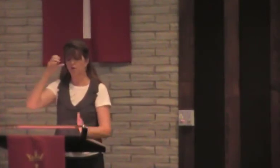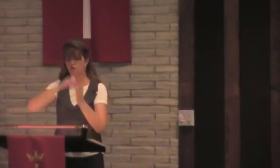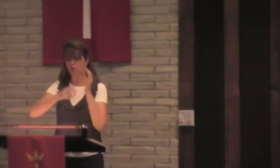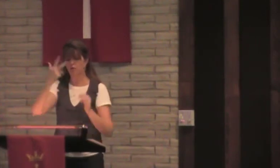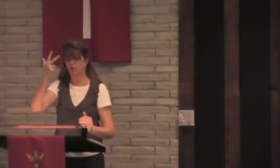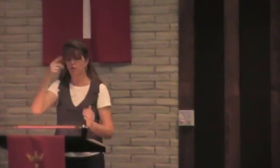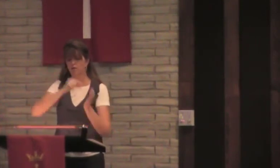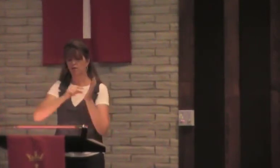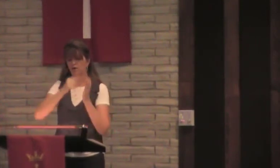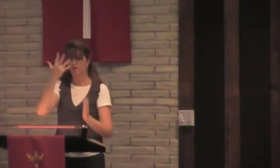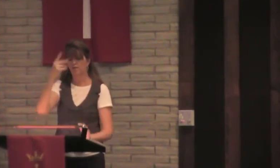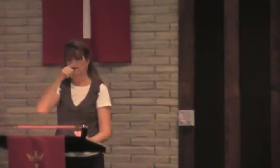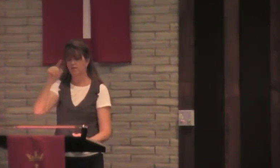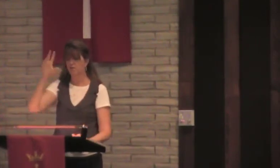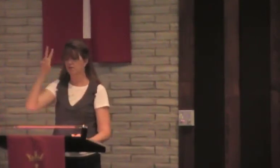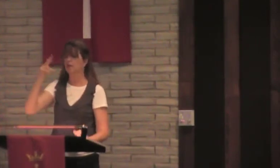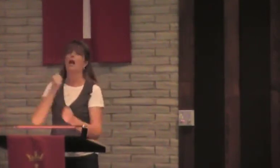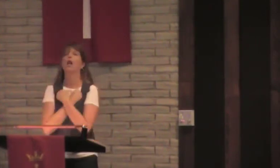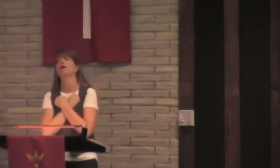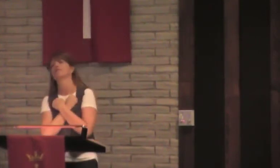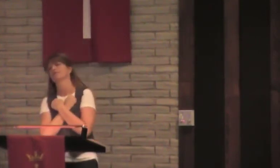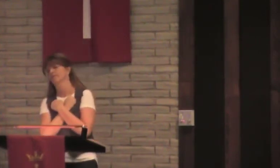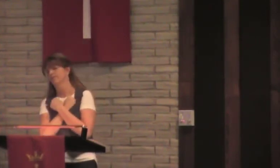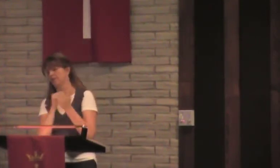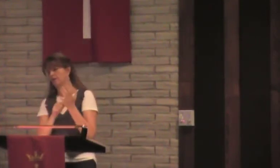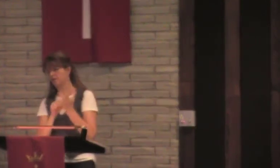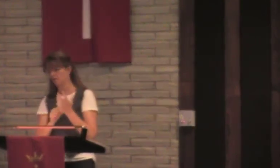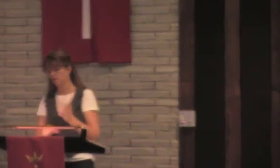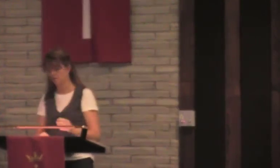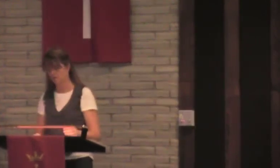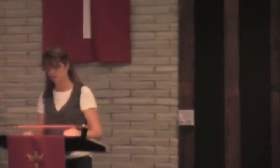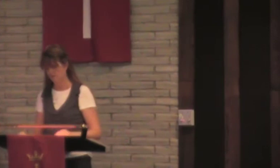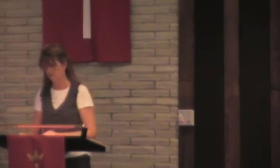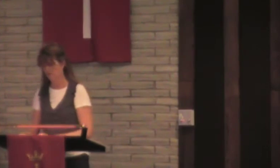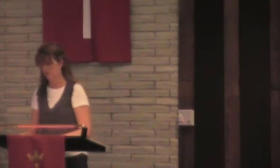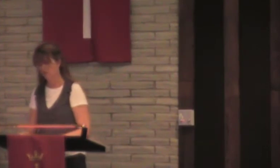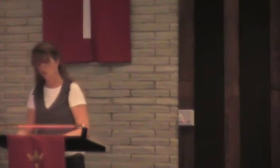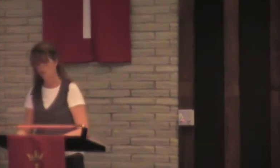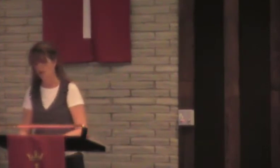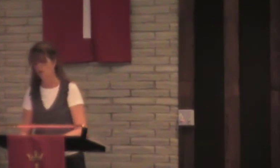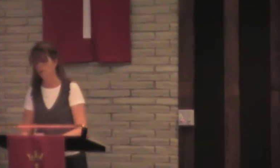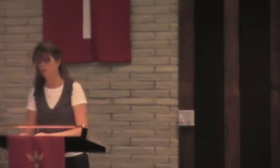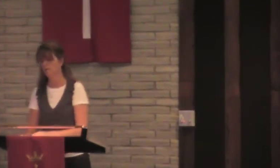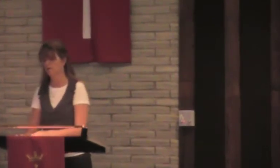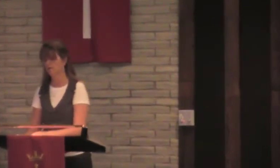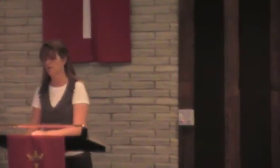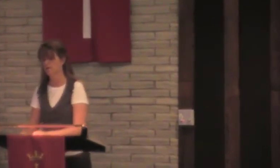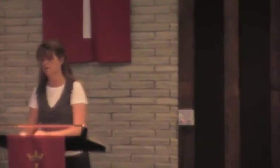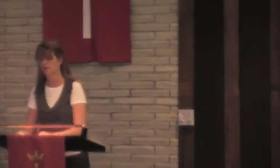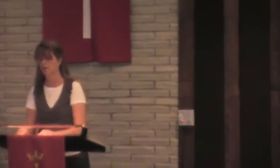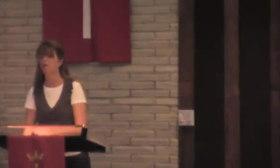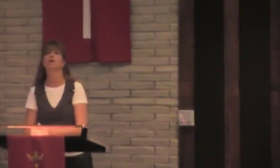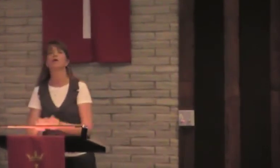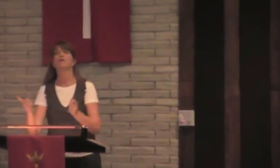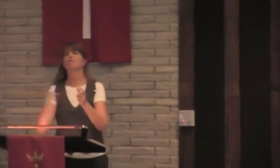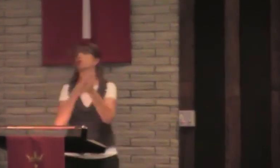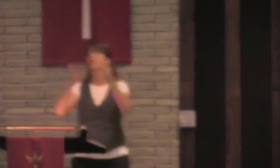Let's take a look at a verse, Proverbs chapter 3, verse 5. And I love this verse.